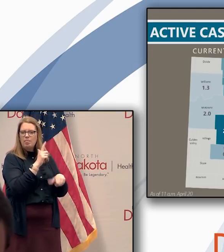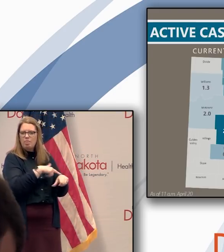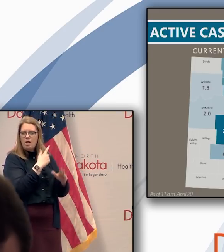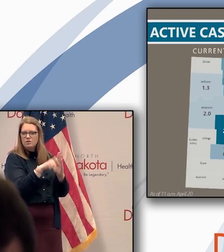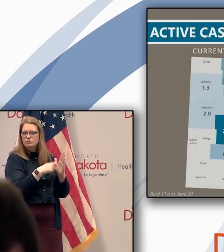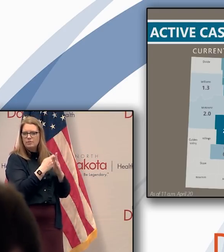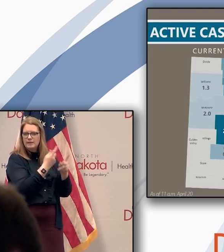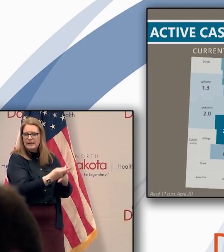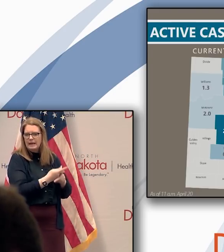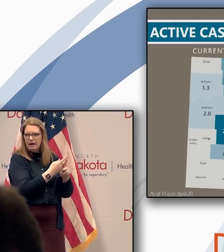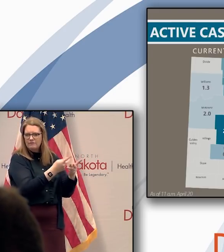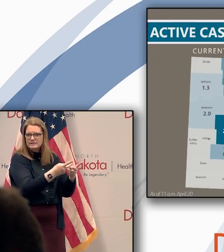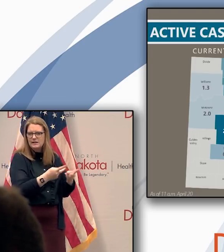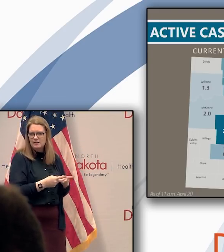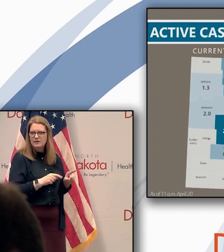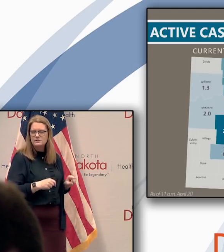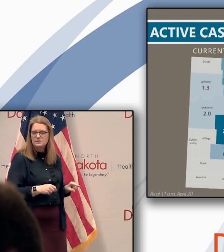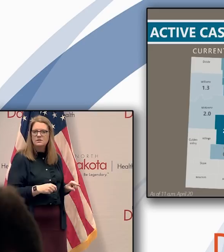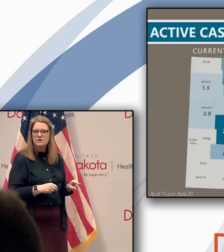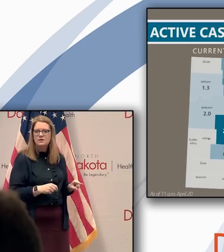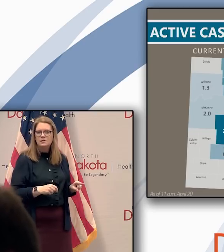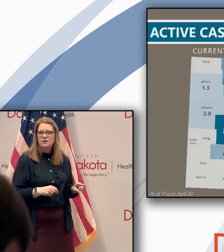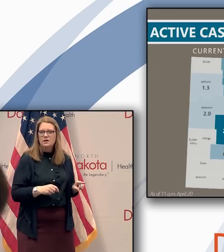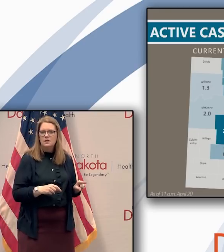And so those are